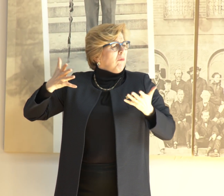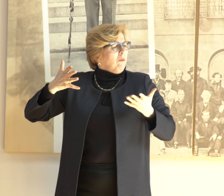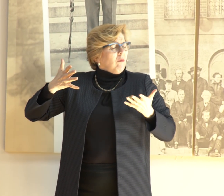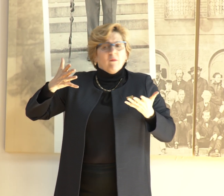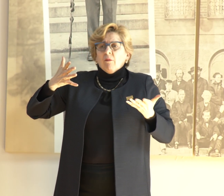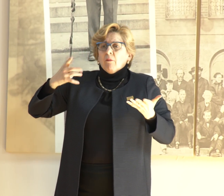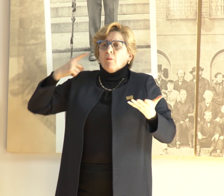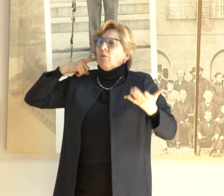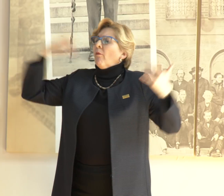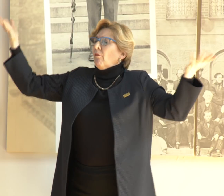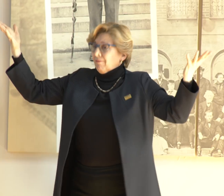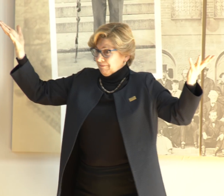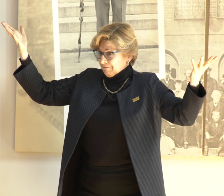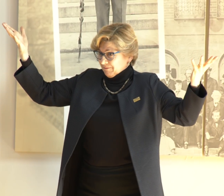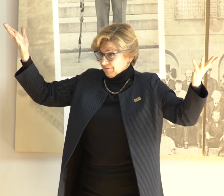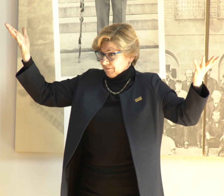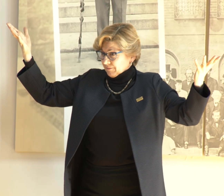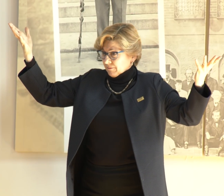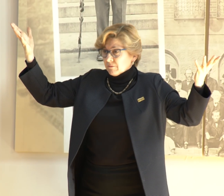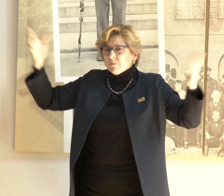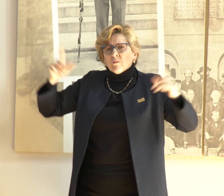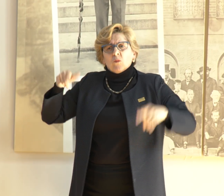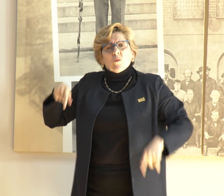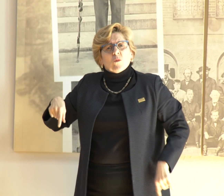That class, at the time he took,